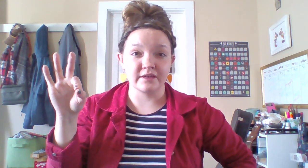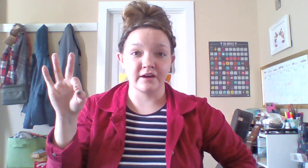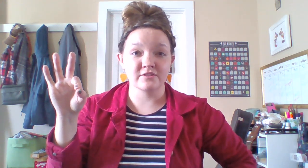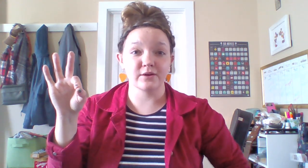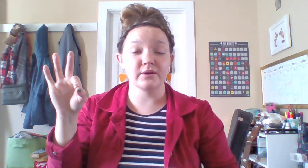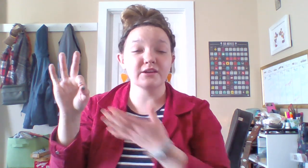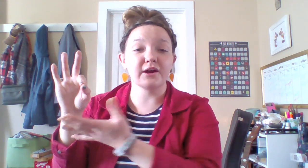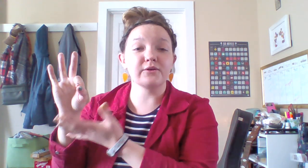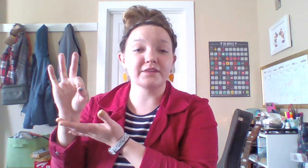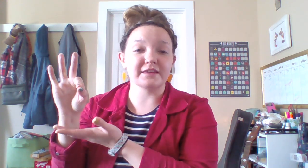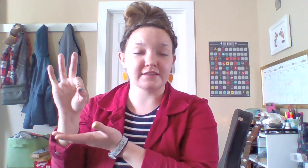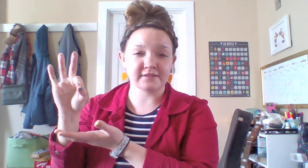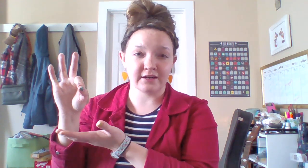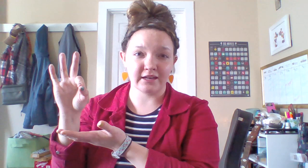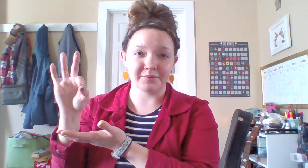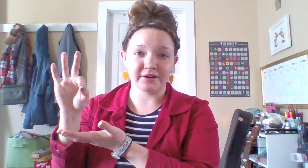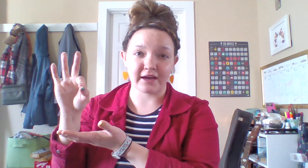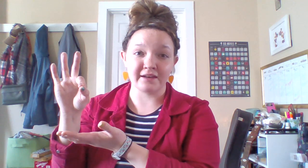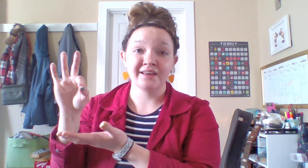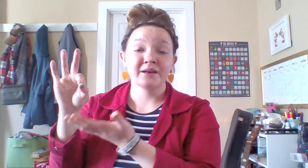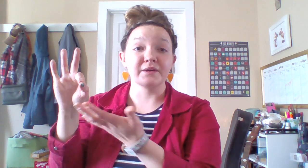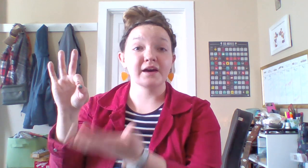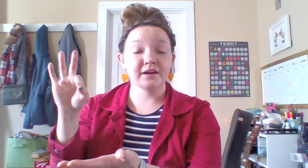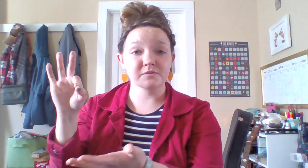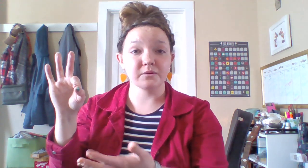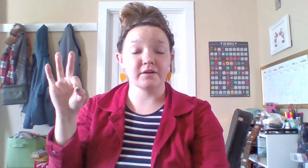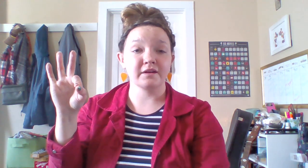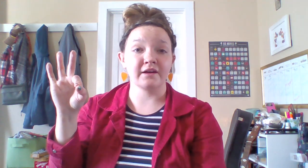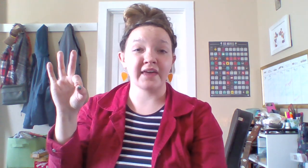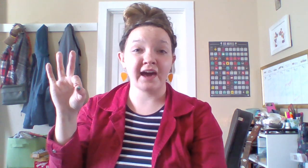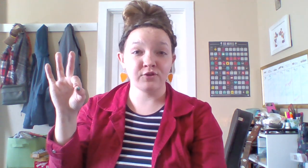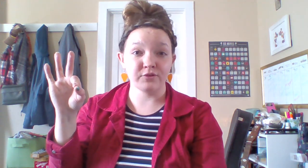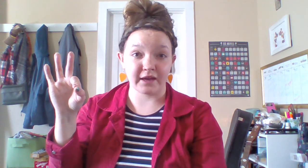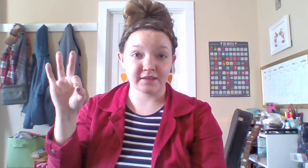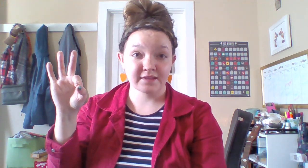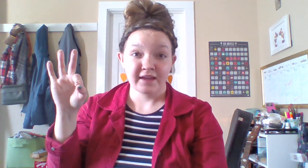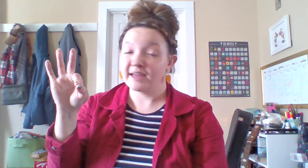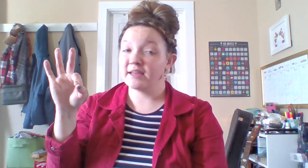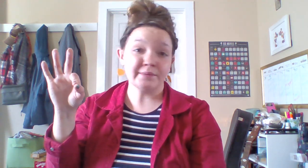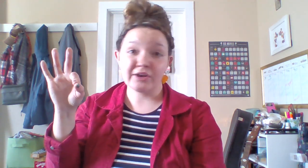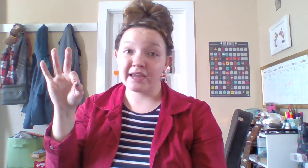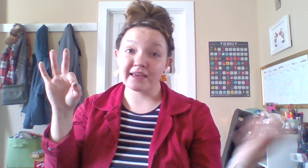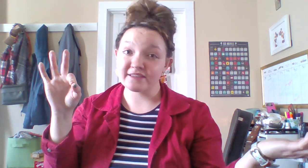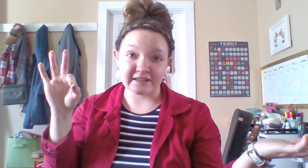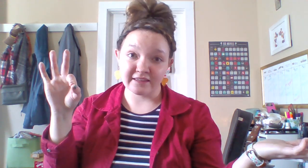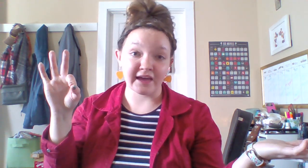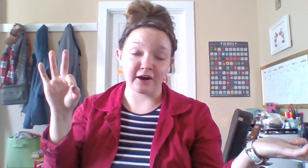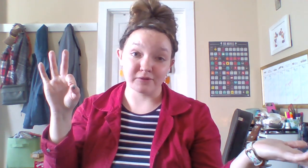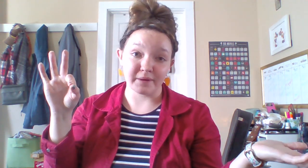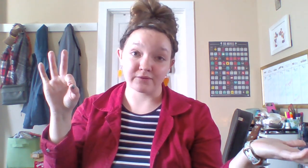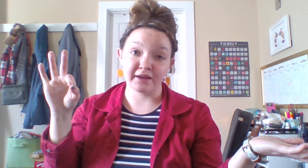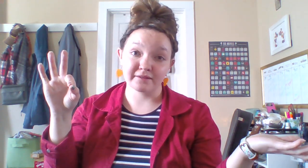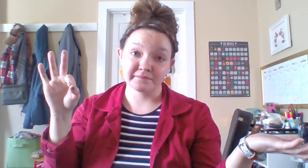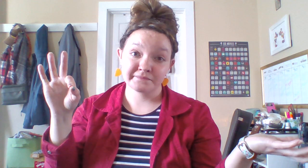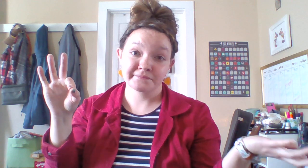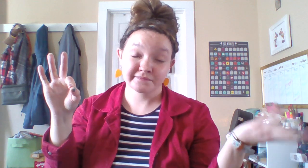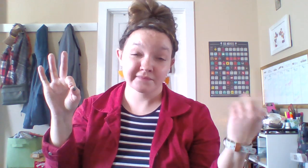on. So we know that this isn't a number 9 because we're working on the alphabet. And number 9 isn't in the alphabet, right?